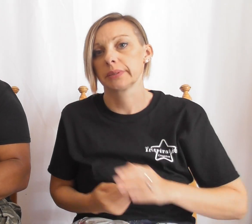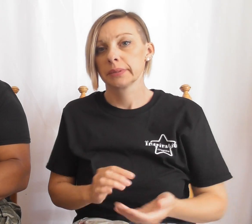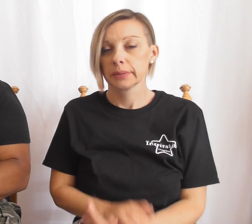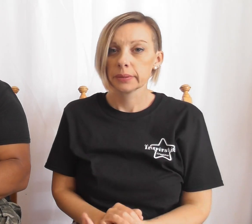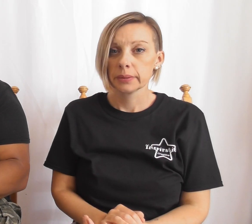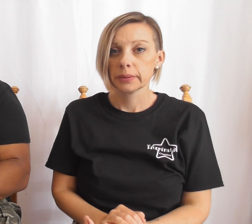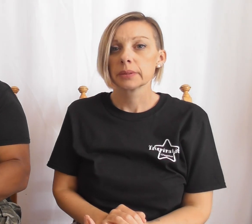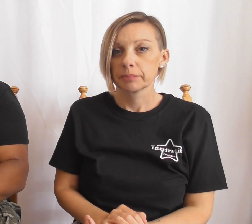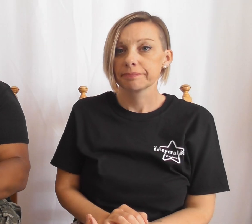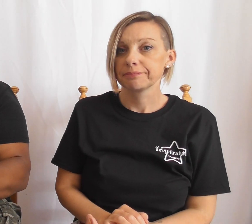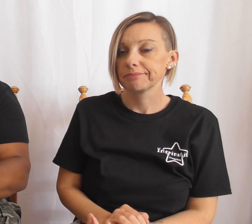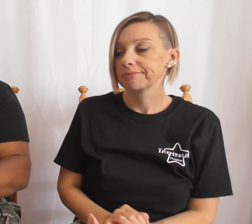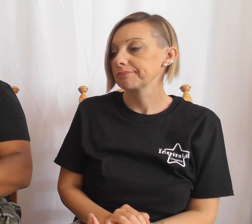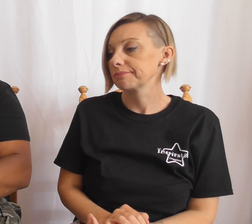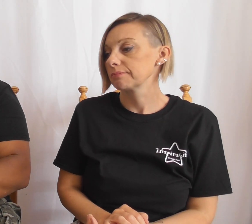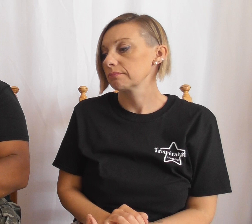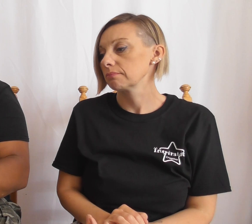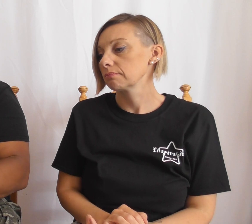It's a bit down.